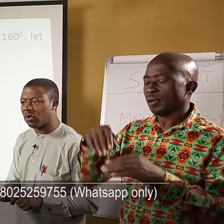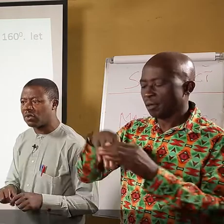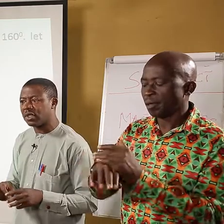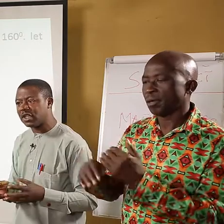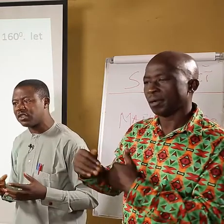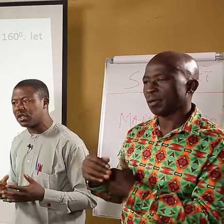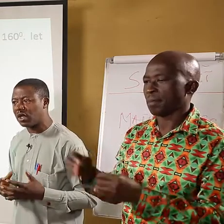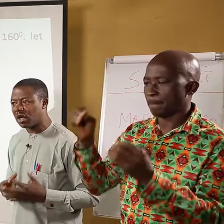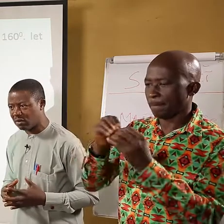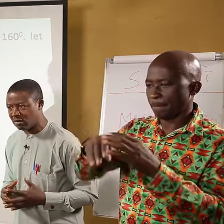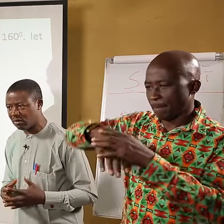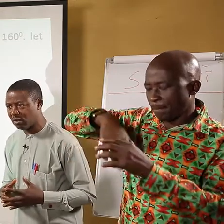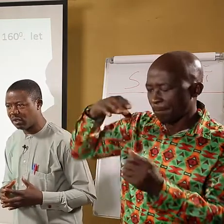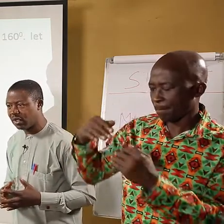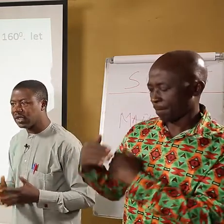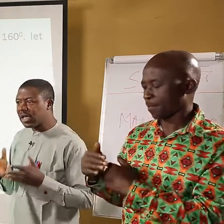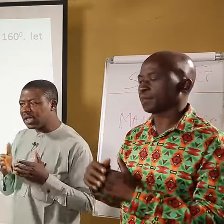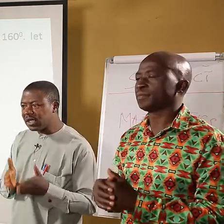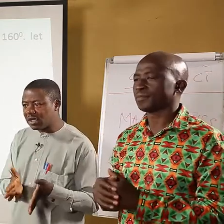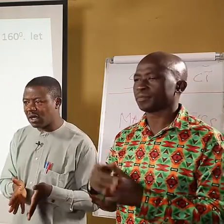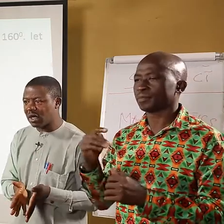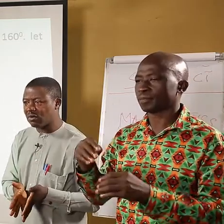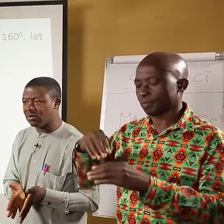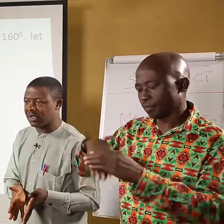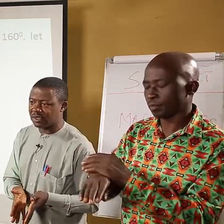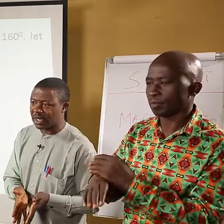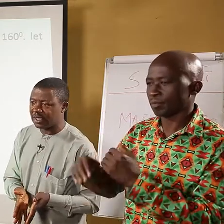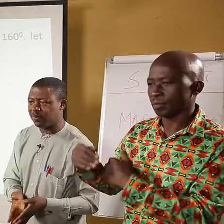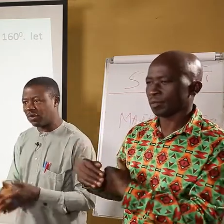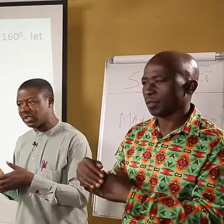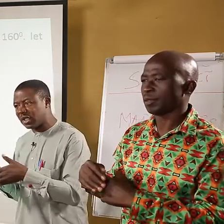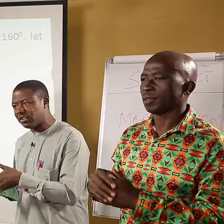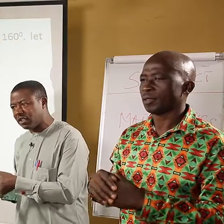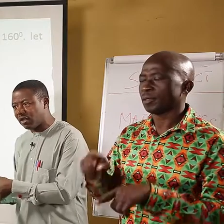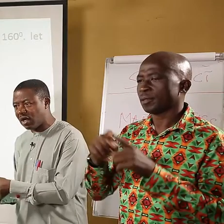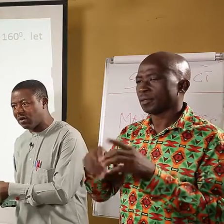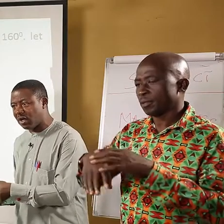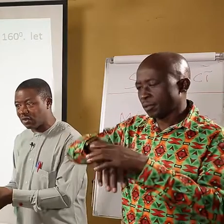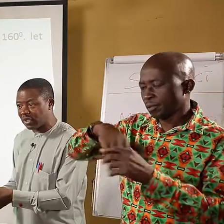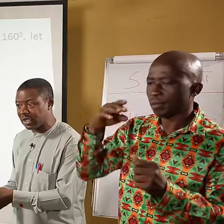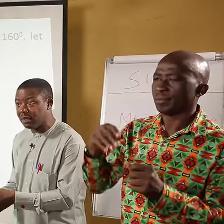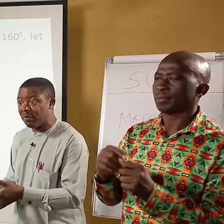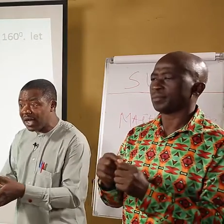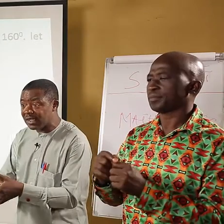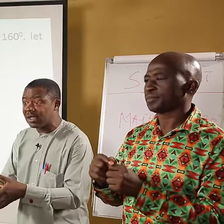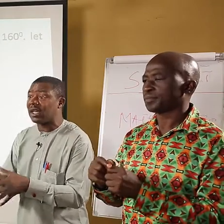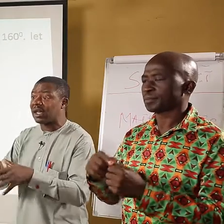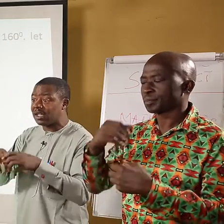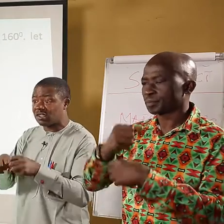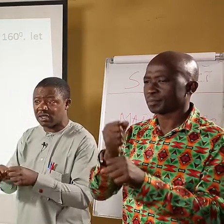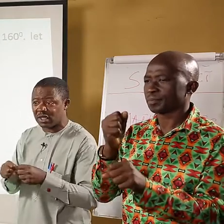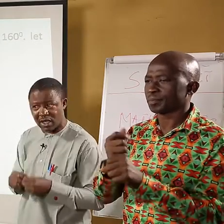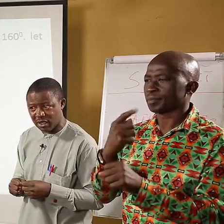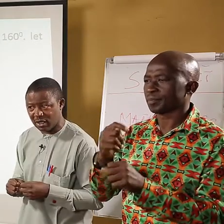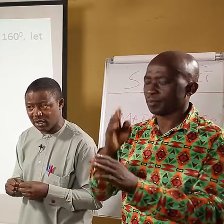angle plus exterior angle. The interior angle inside plus the exterior angle outside makes